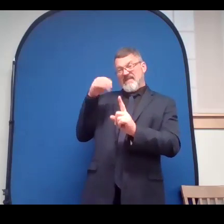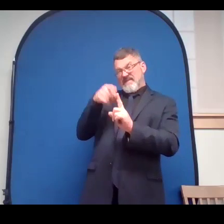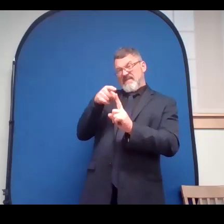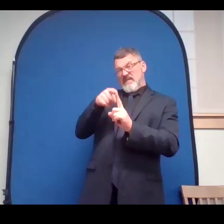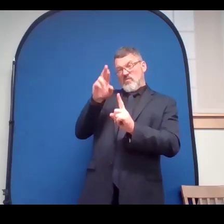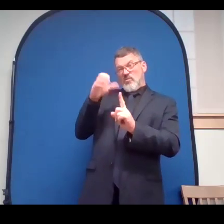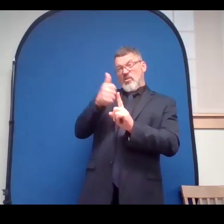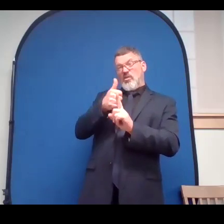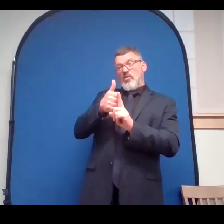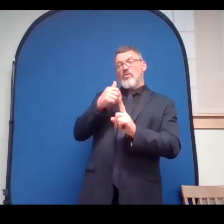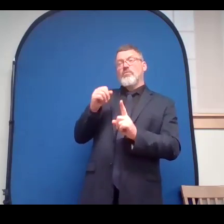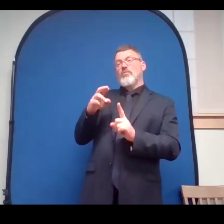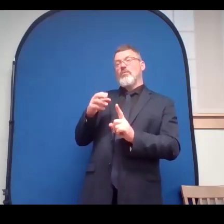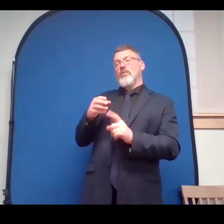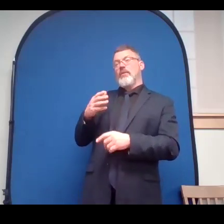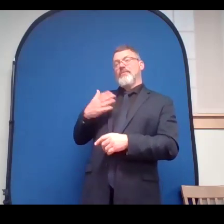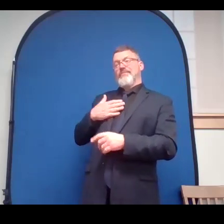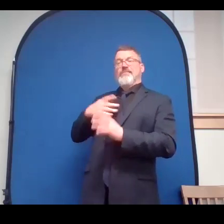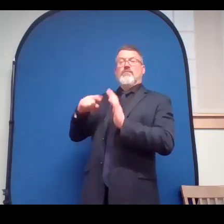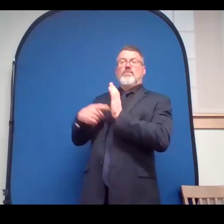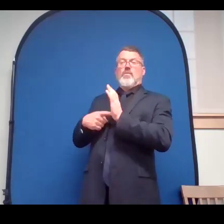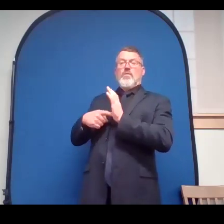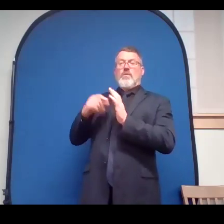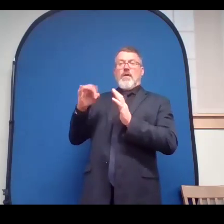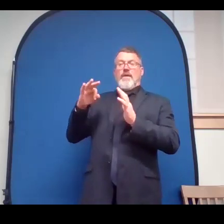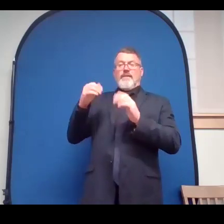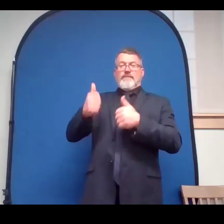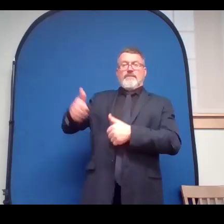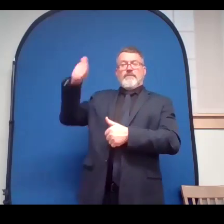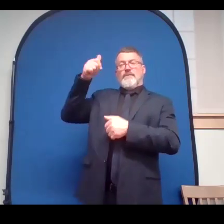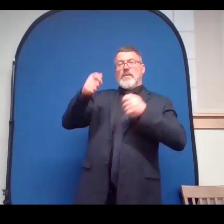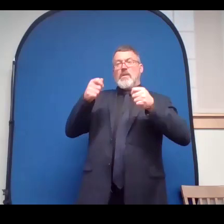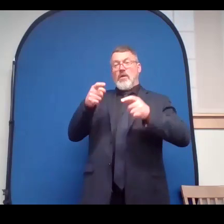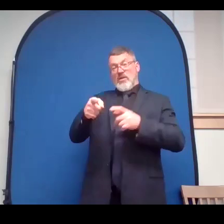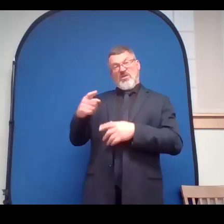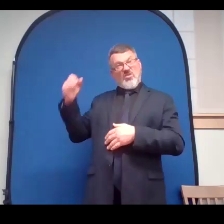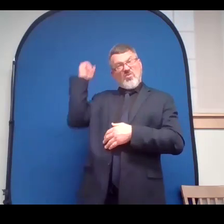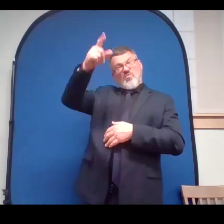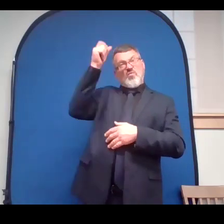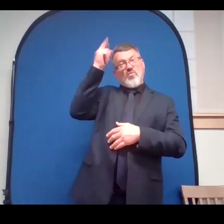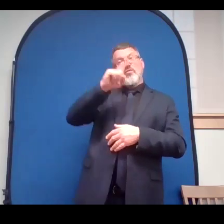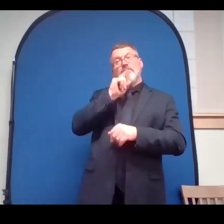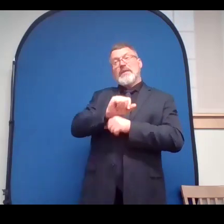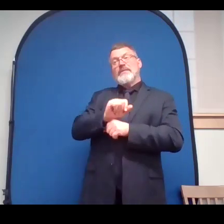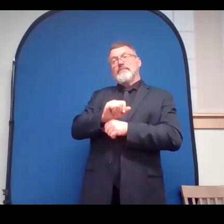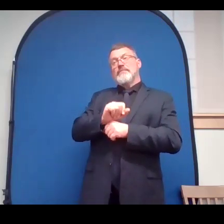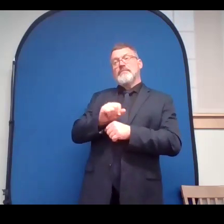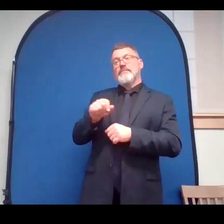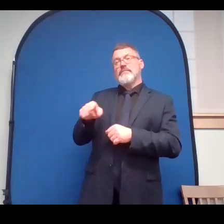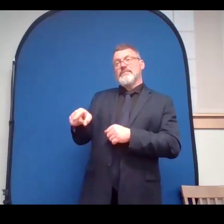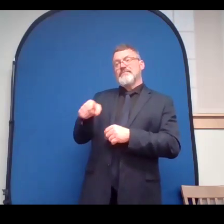as being his commander, if how many he threw, if he was a pit NCO, which is the NCOs that are out at the live hand